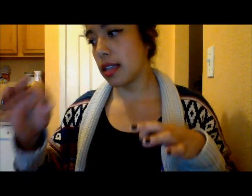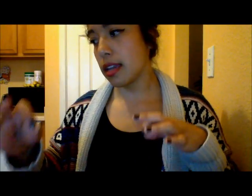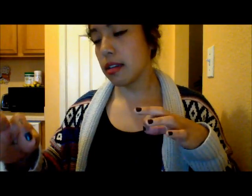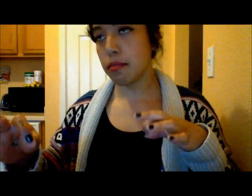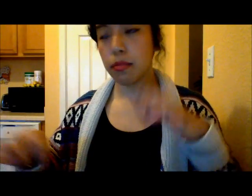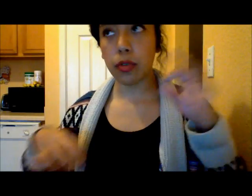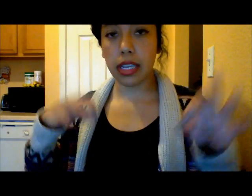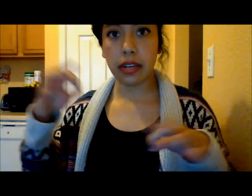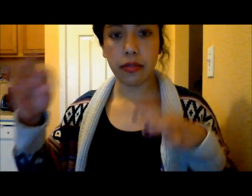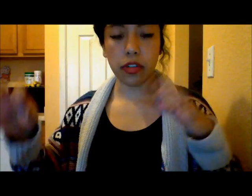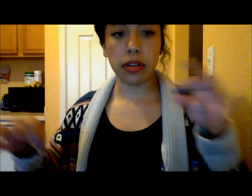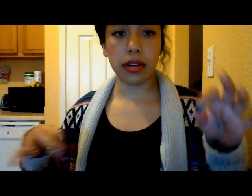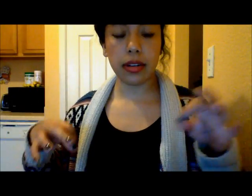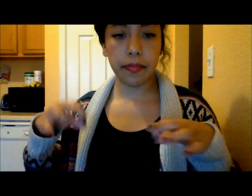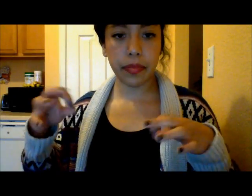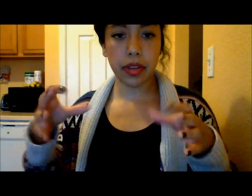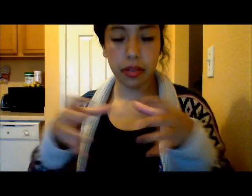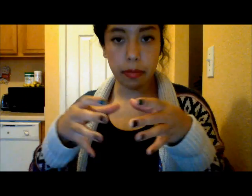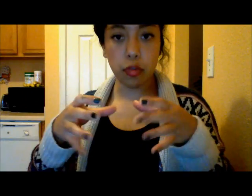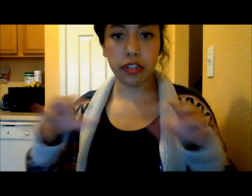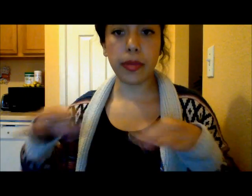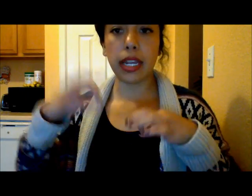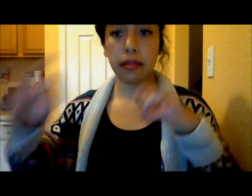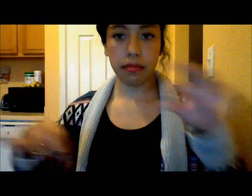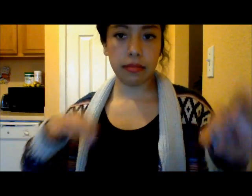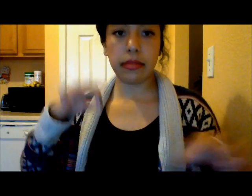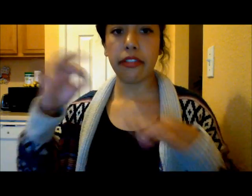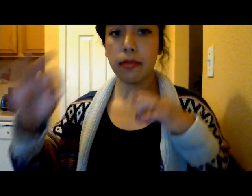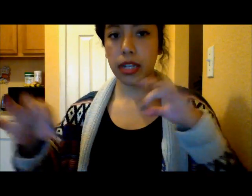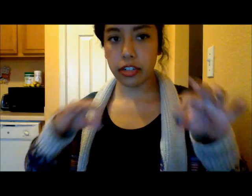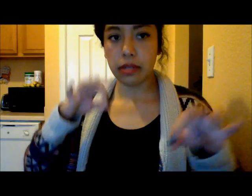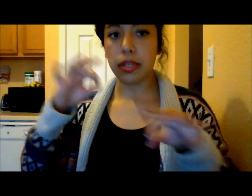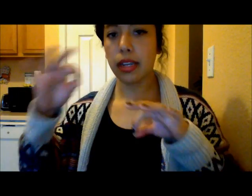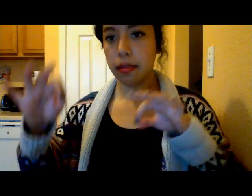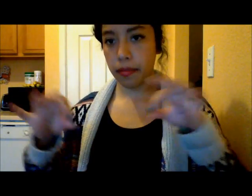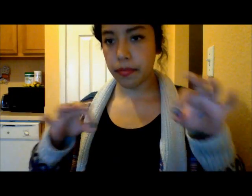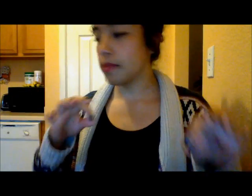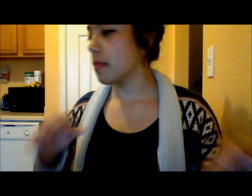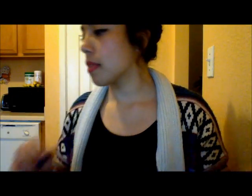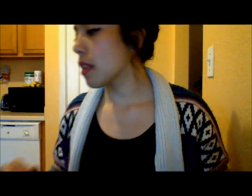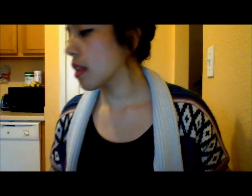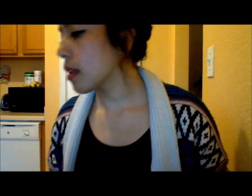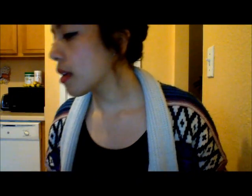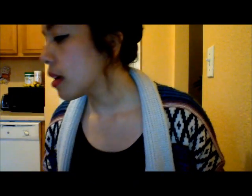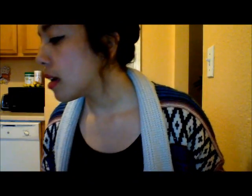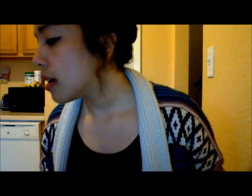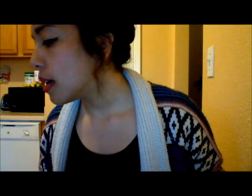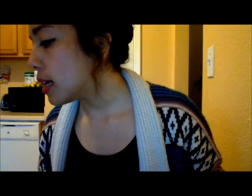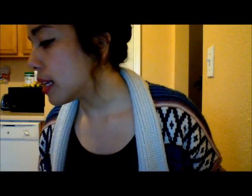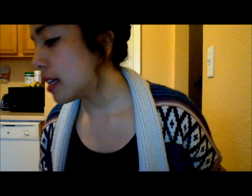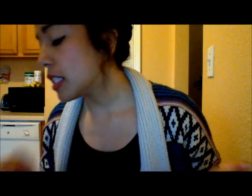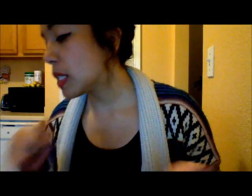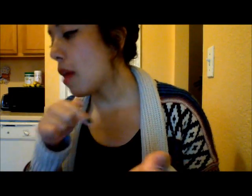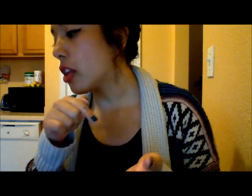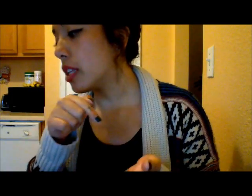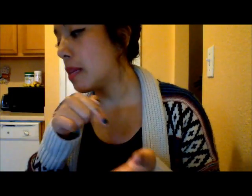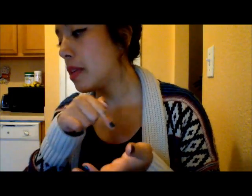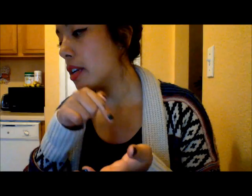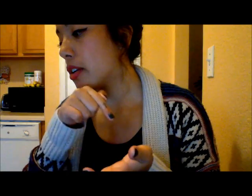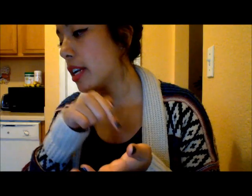like pulling in for a pool of money, everybody contributing. And then smaller limited